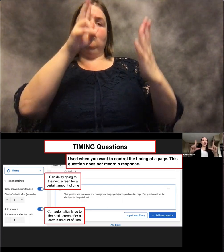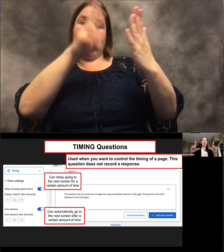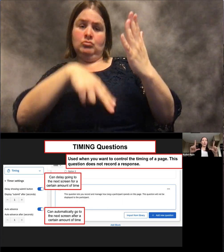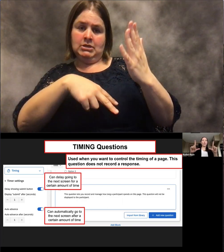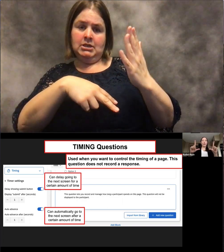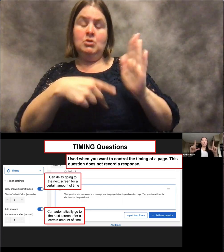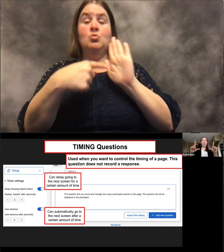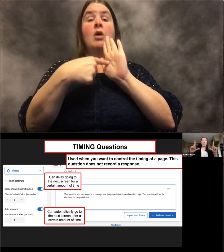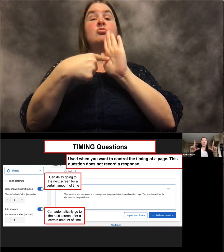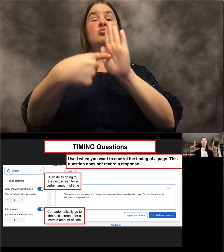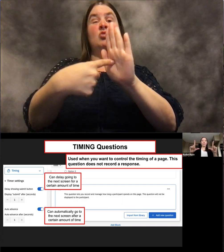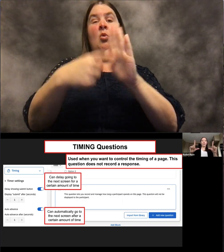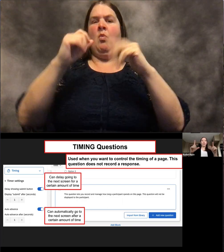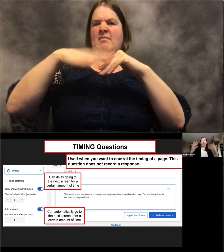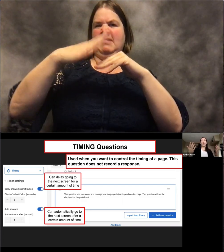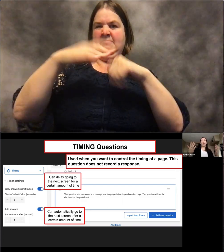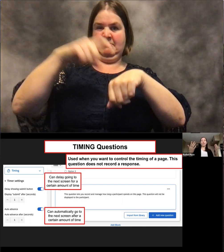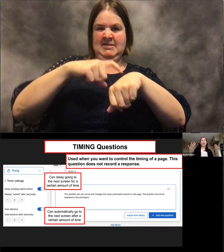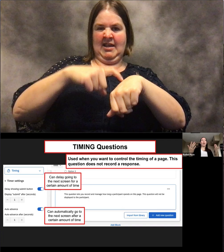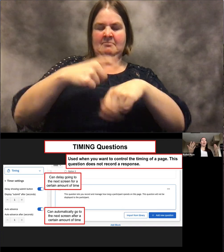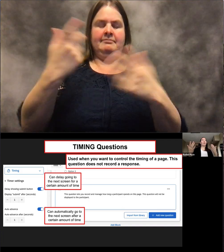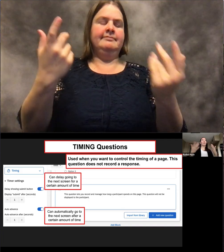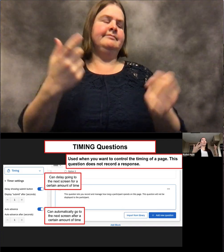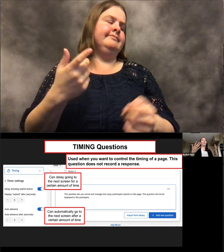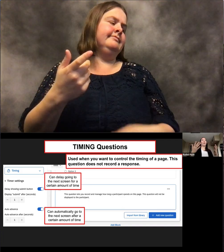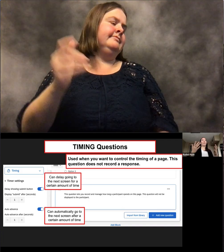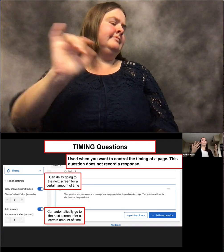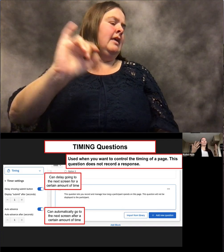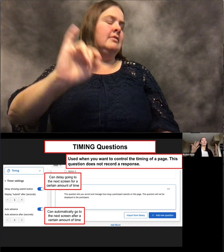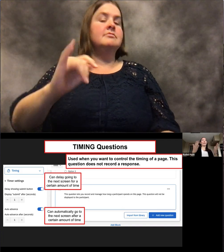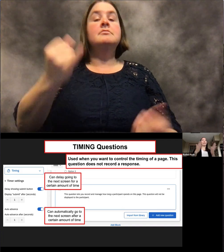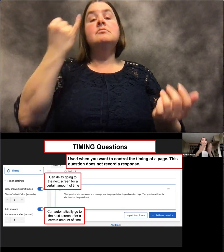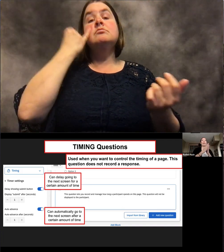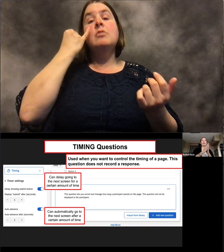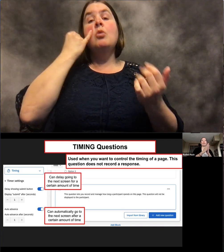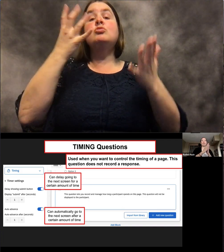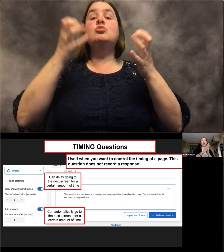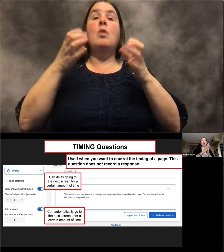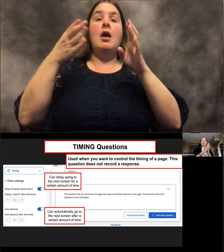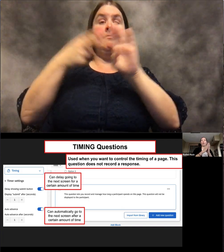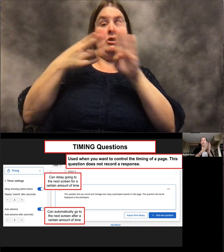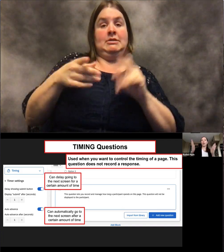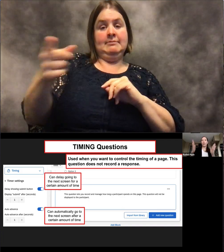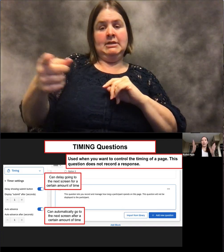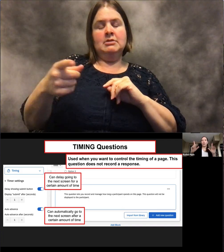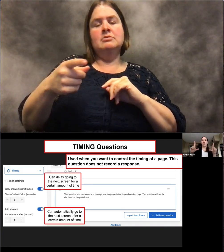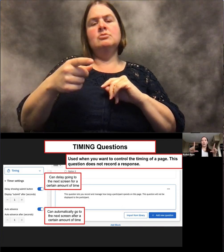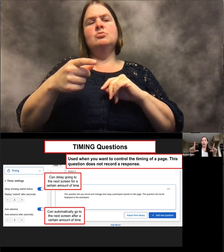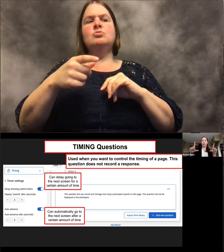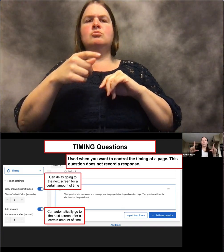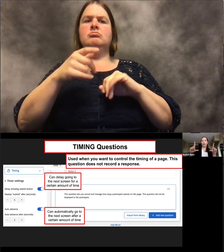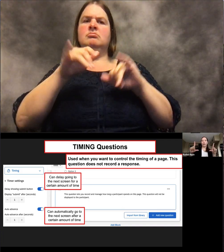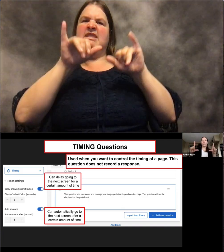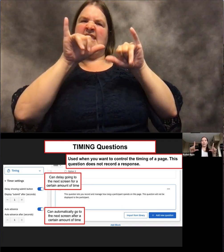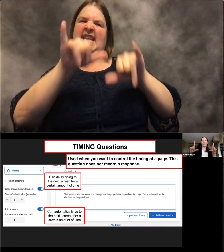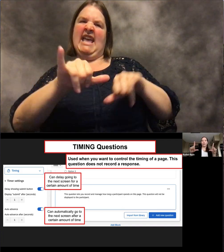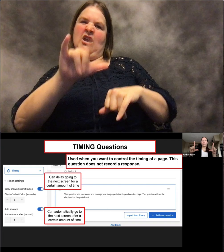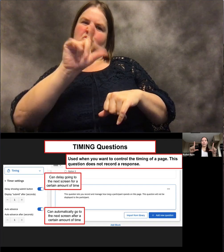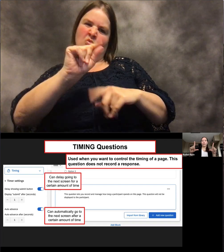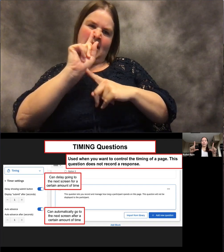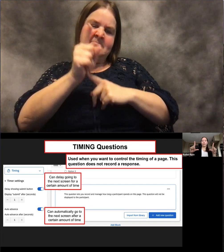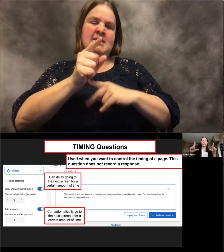for a certain amount of time. So let's say you want them to spend at least 20 minutes on that screen,